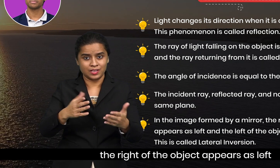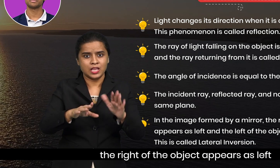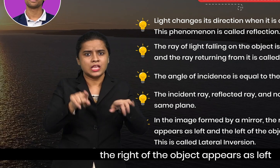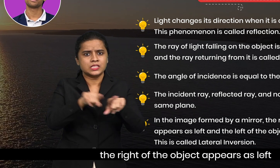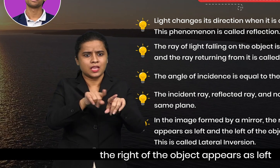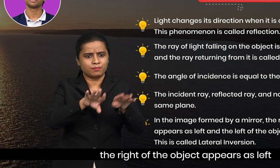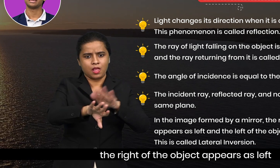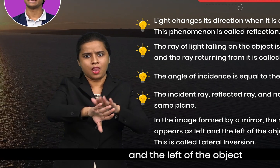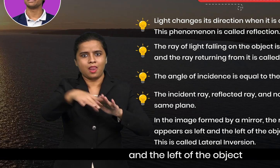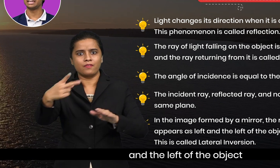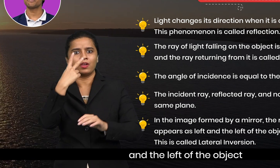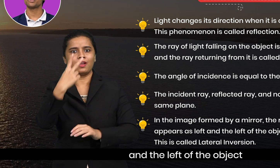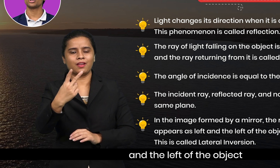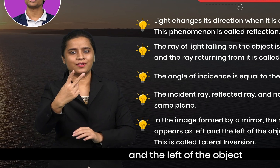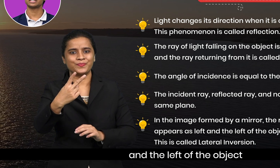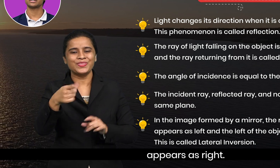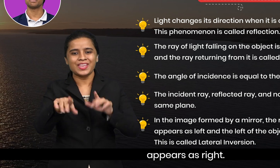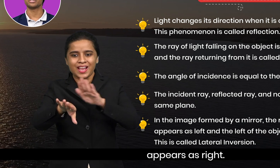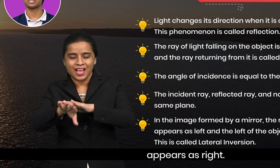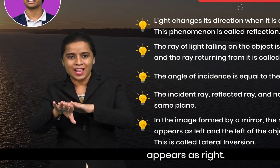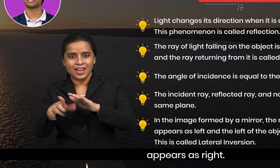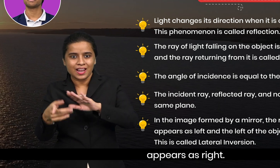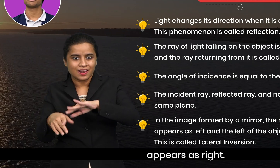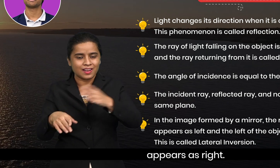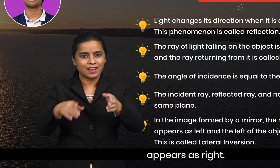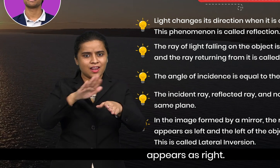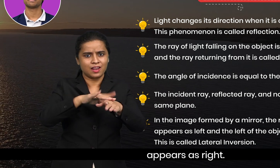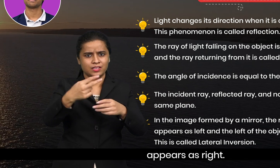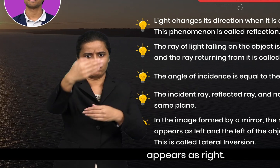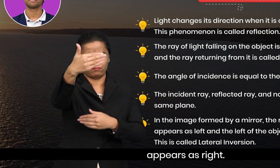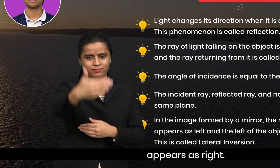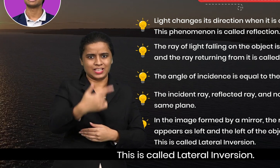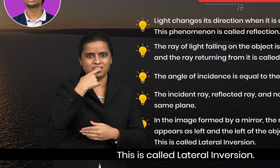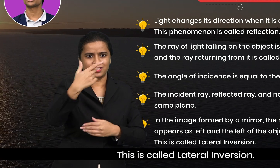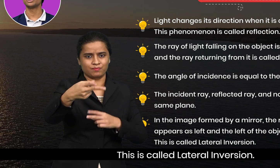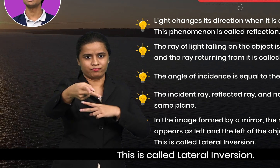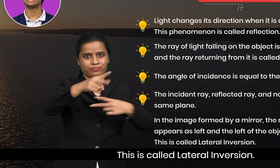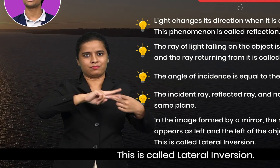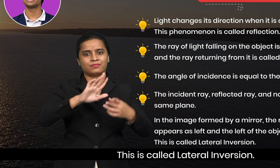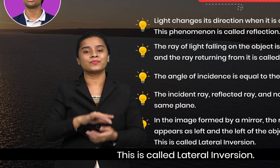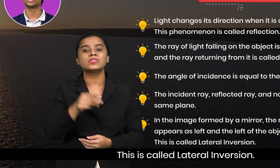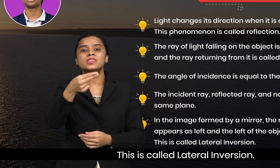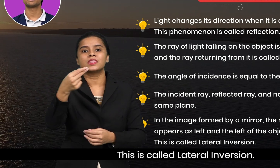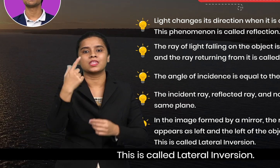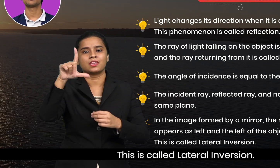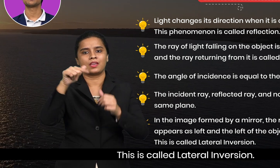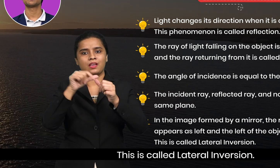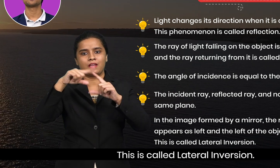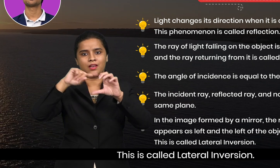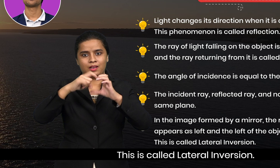left and the left of the object appears as right. This is called lateral inversion.